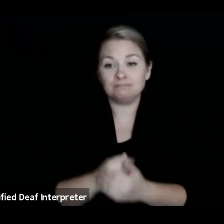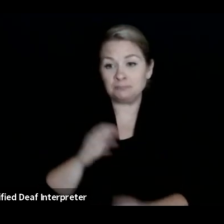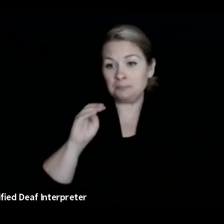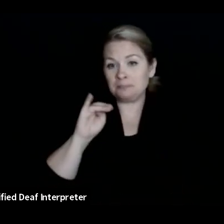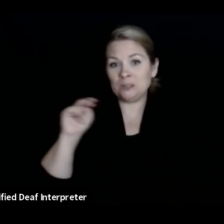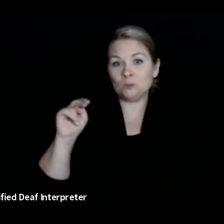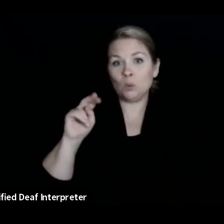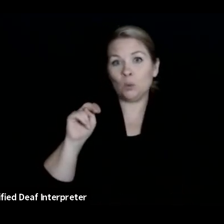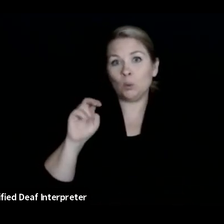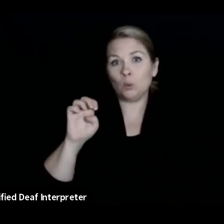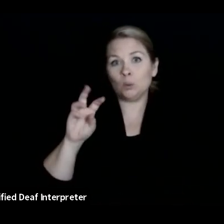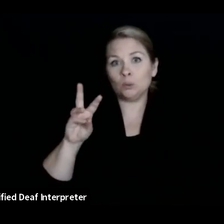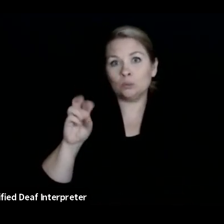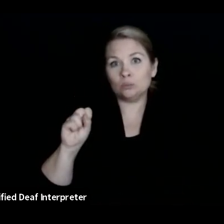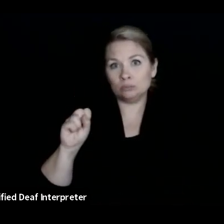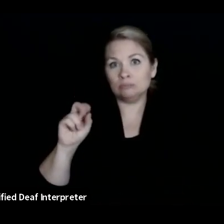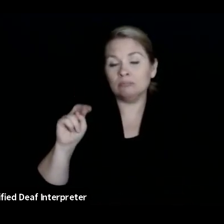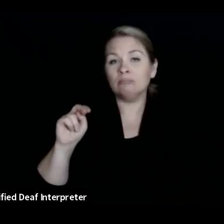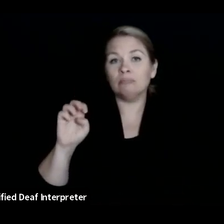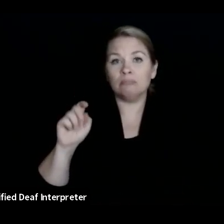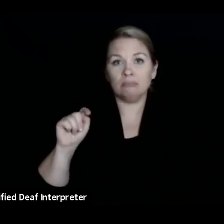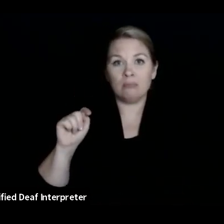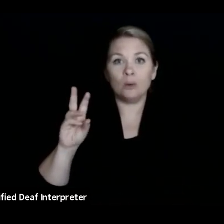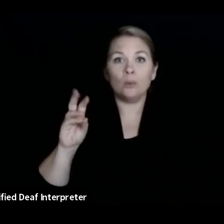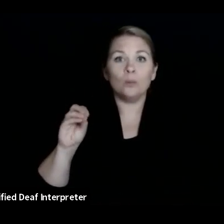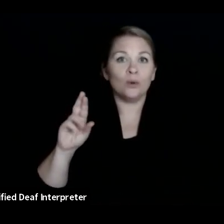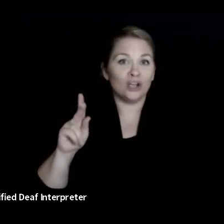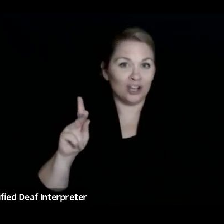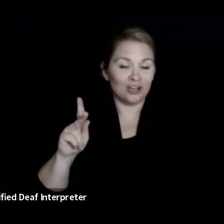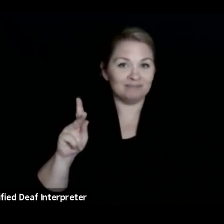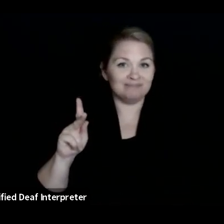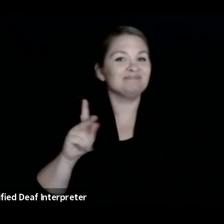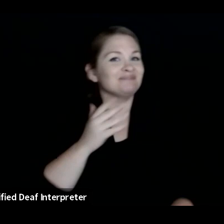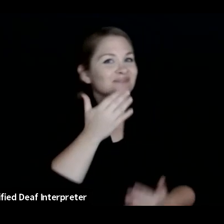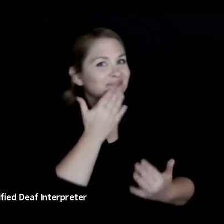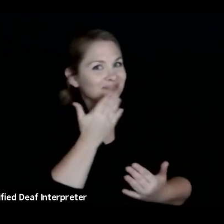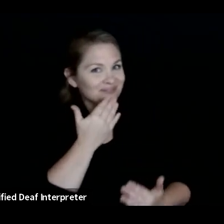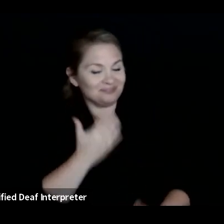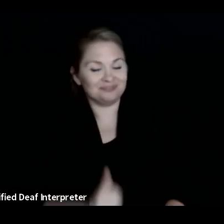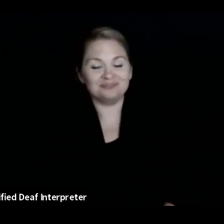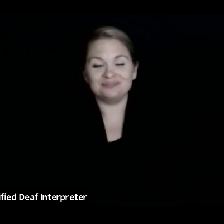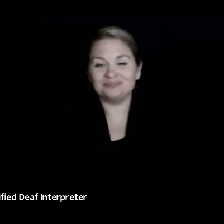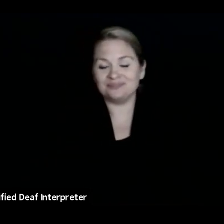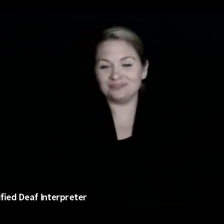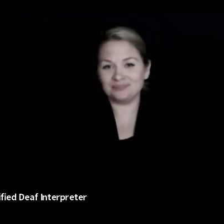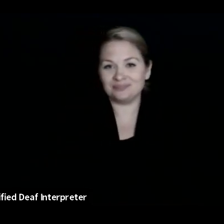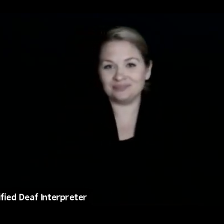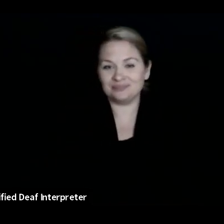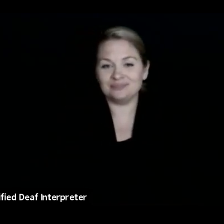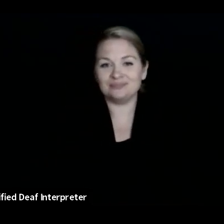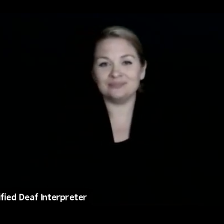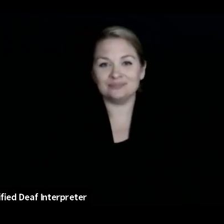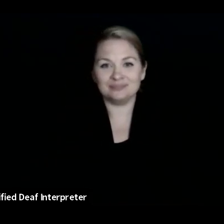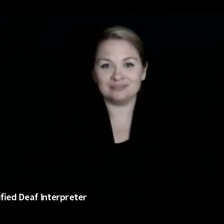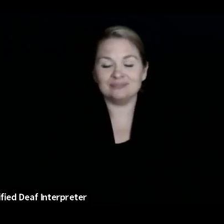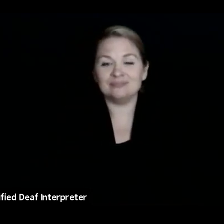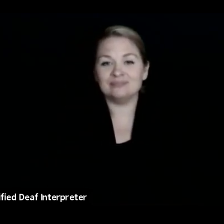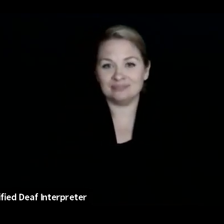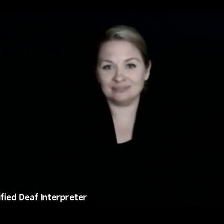the question. My question is prompted by some comments by Congressman Colin Peterson, who